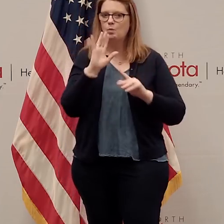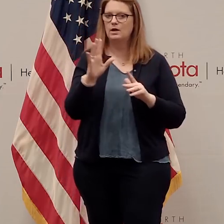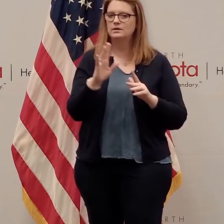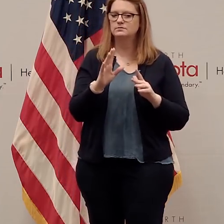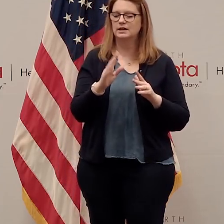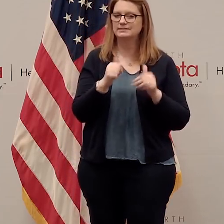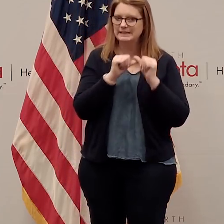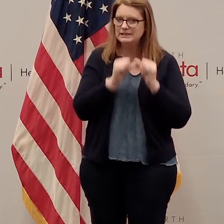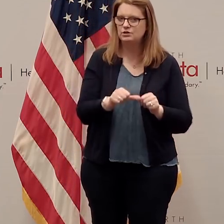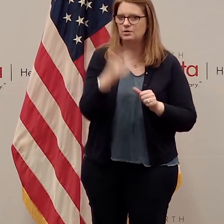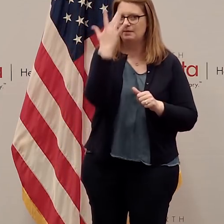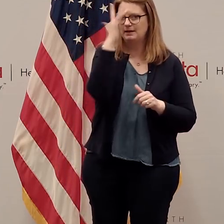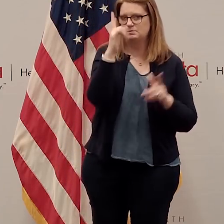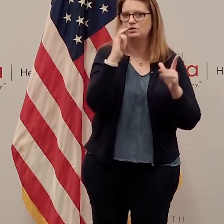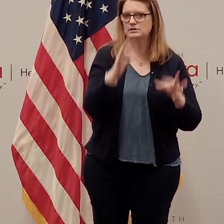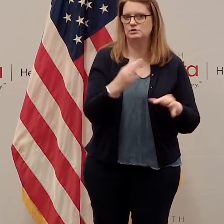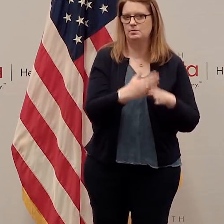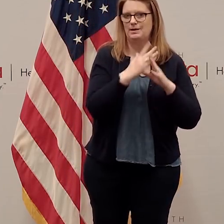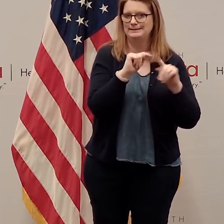and their customers.